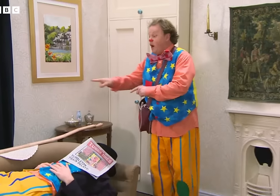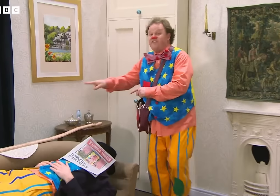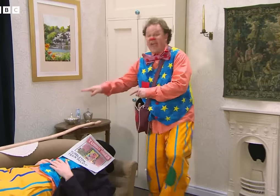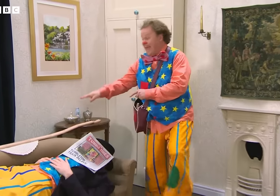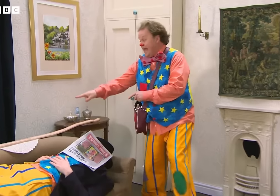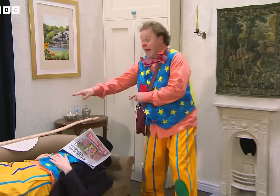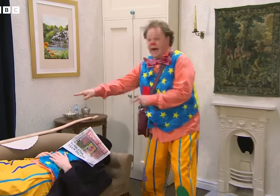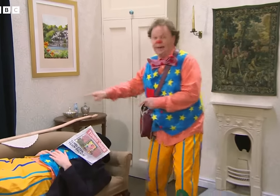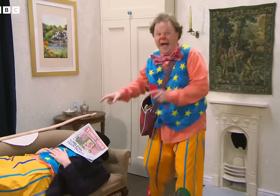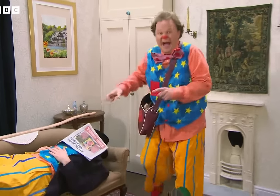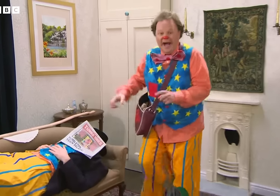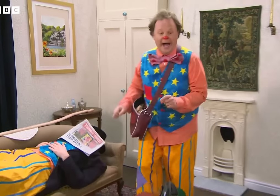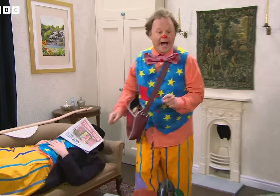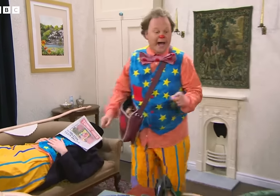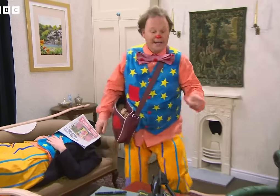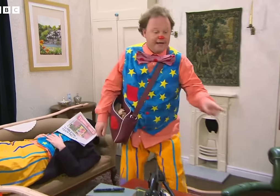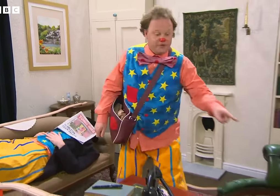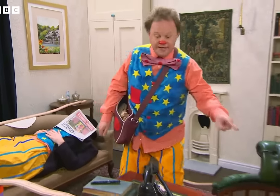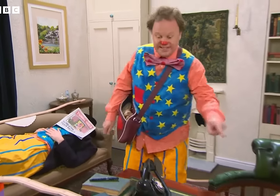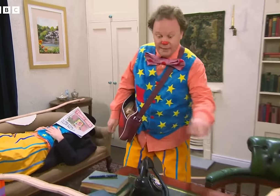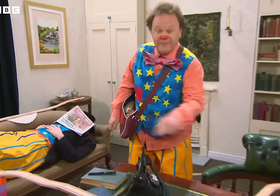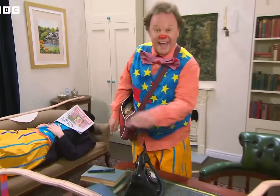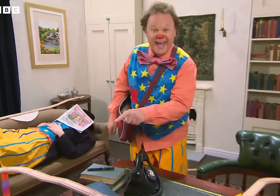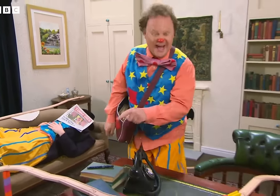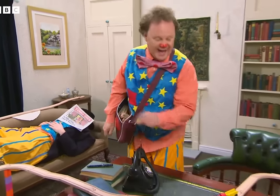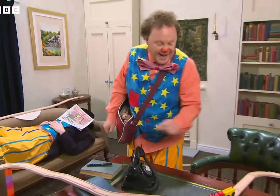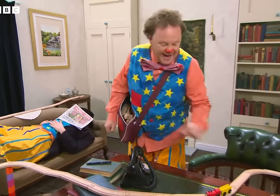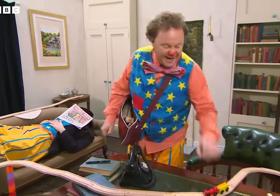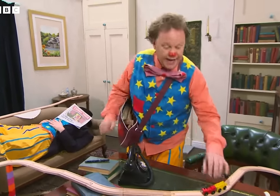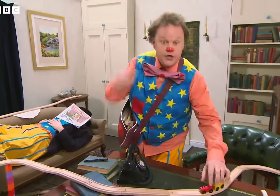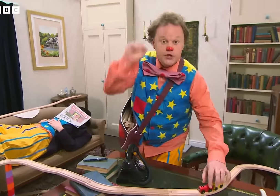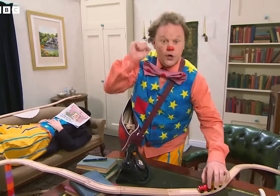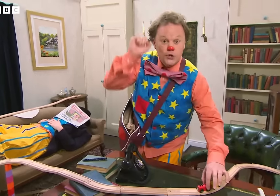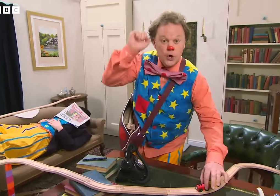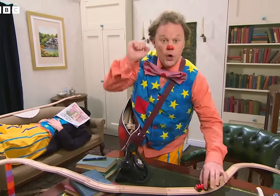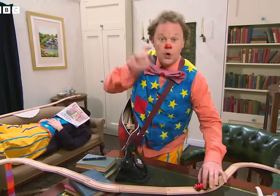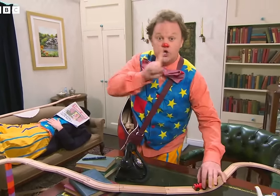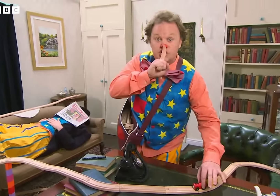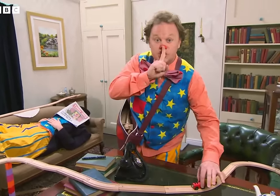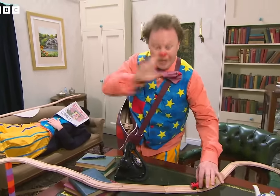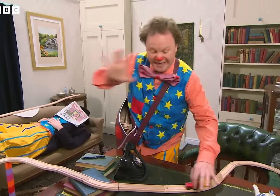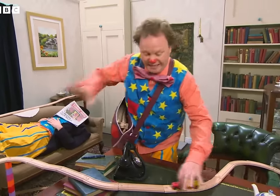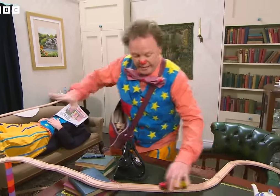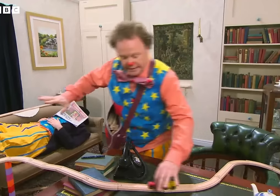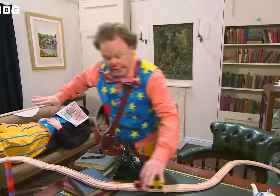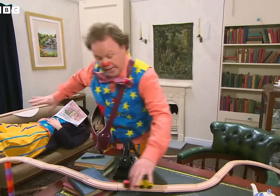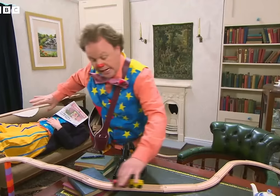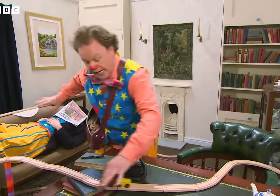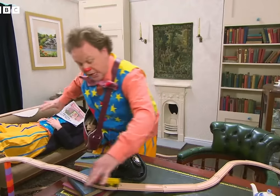over here. And I've got some over here. Choo-choo! Shh!